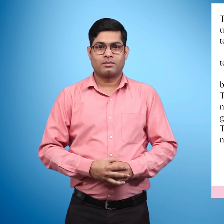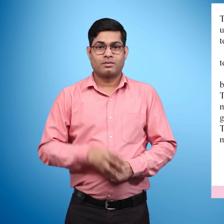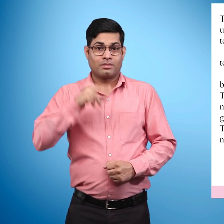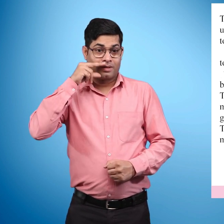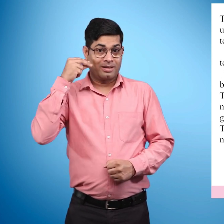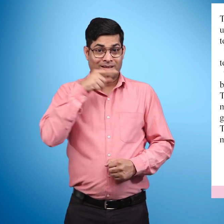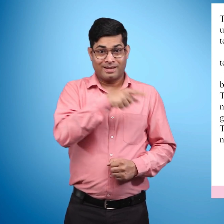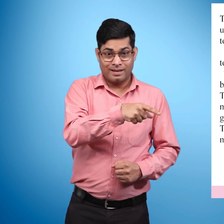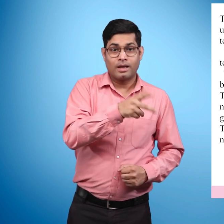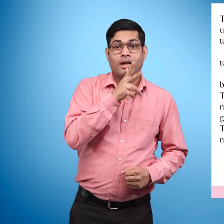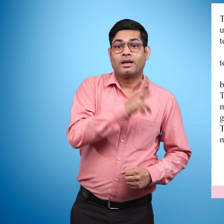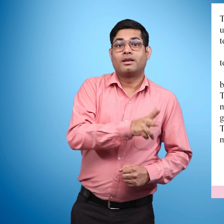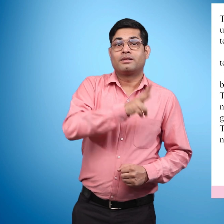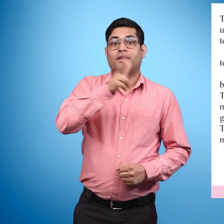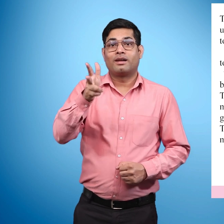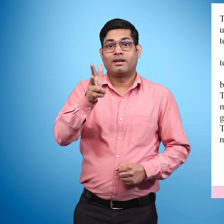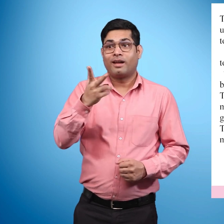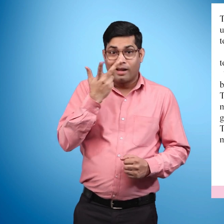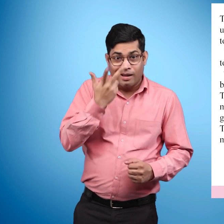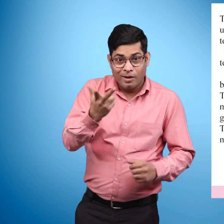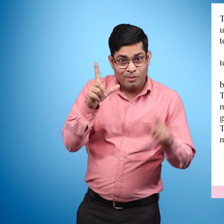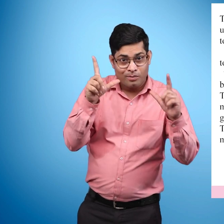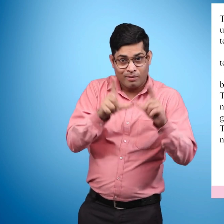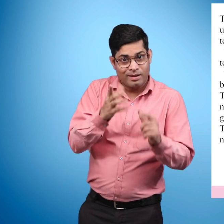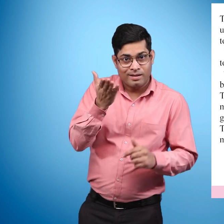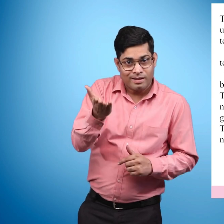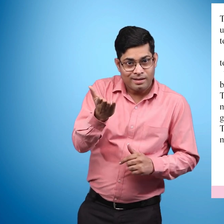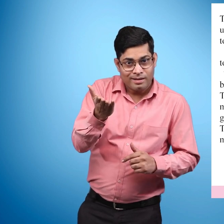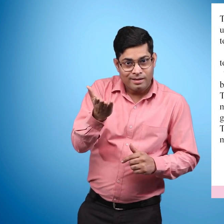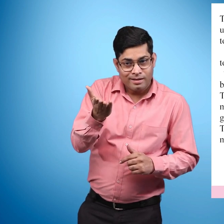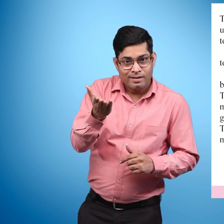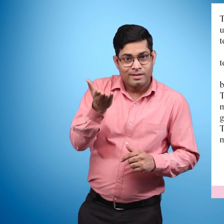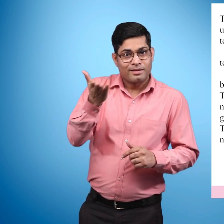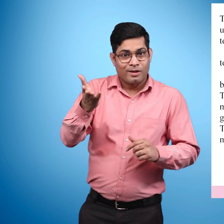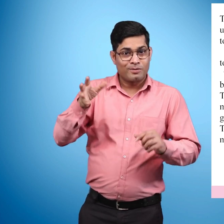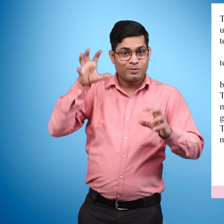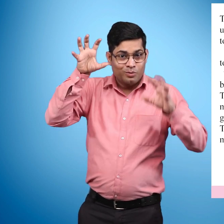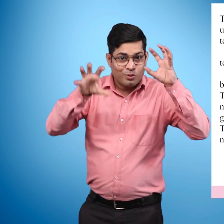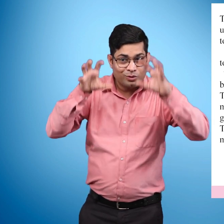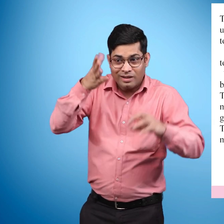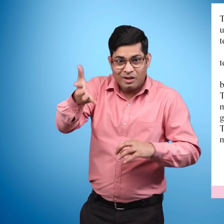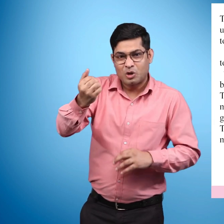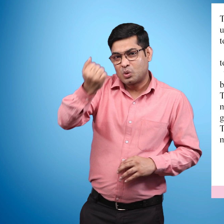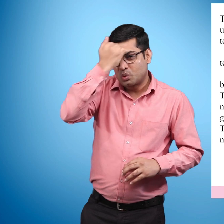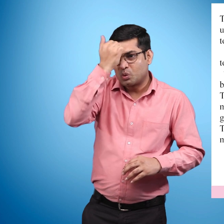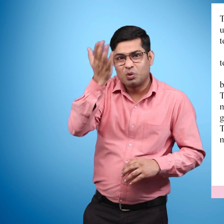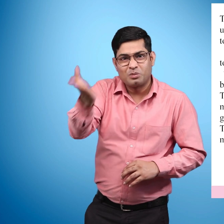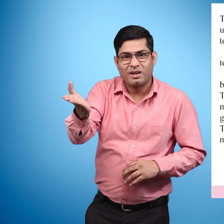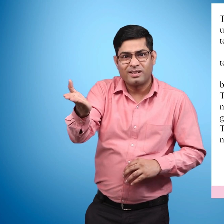"That proves," said Vijay Singh in a bored voice, "that you are a stupid